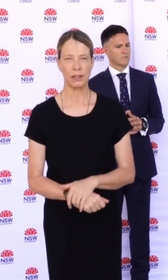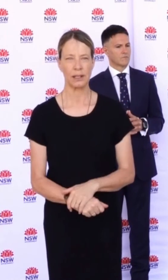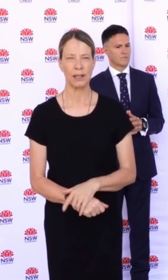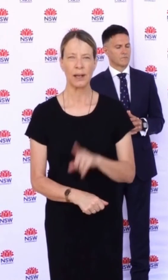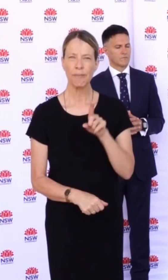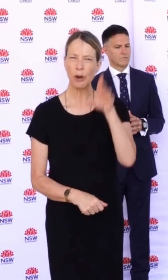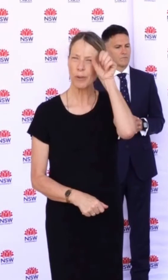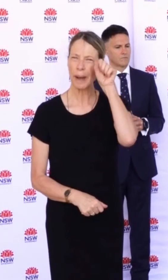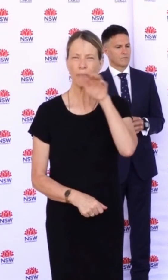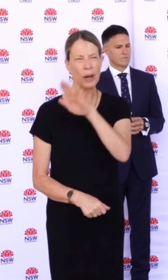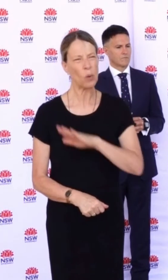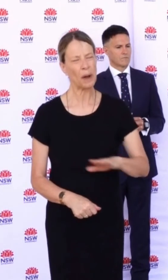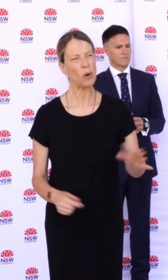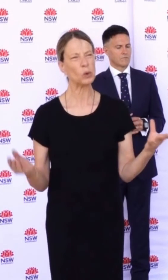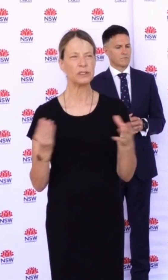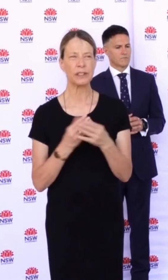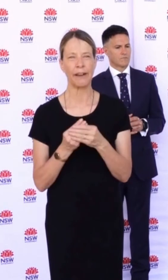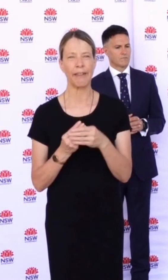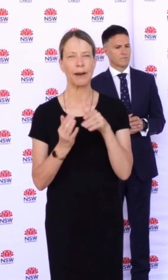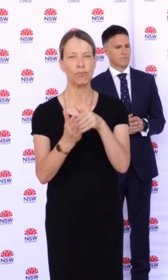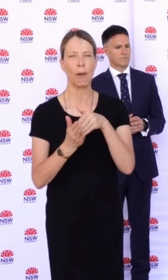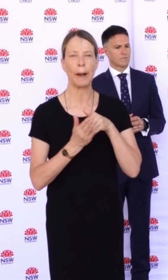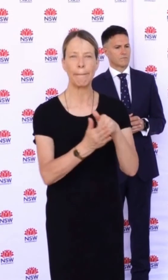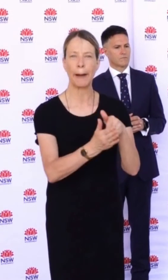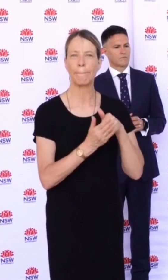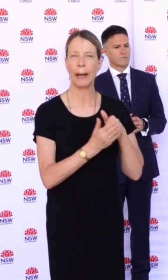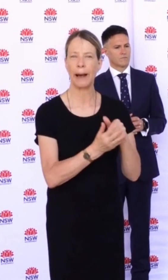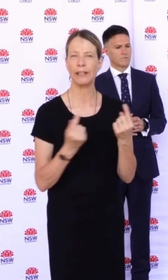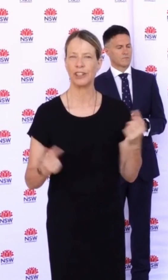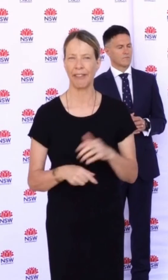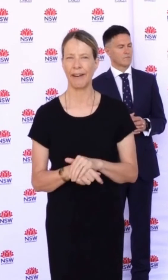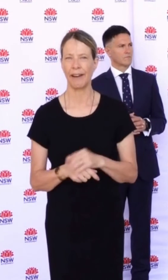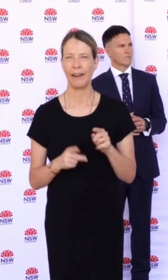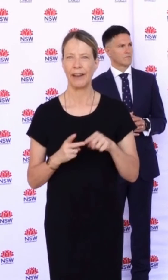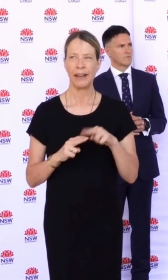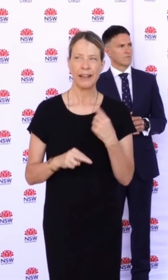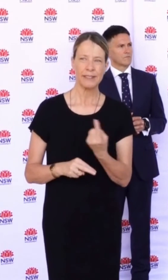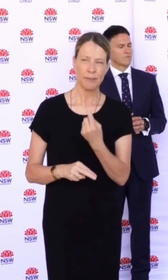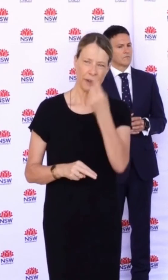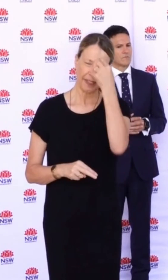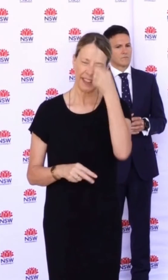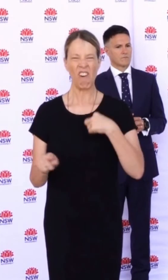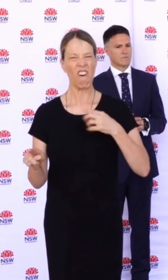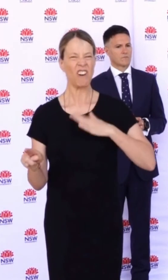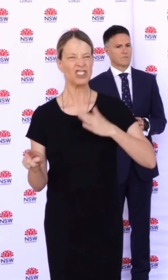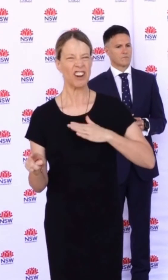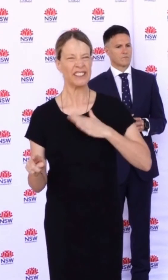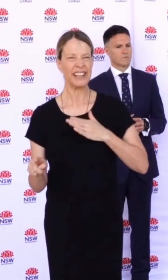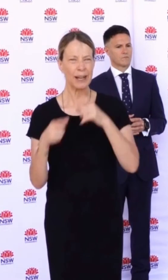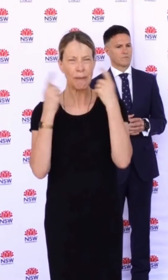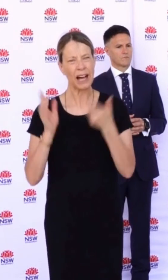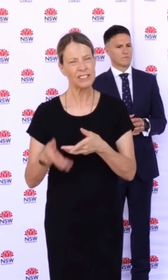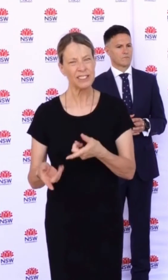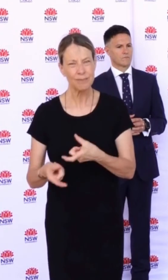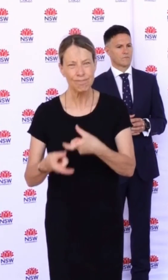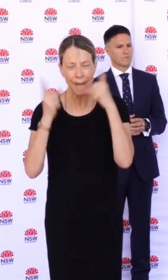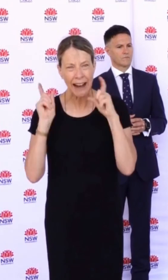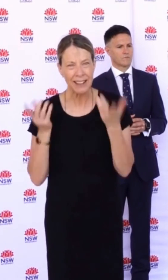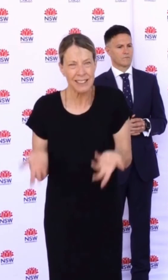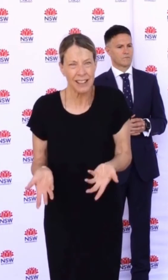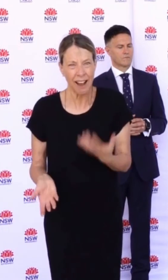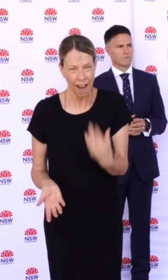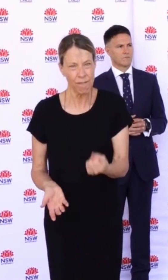doing if it's within the environment that has been laid down by the public health orders. And certainly if someone is asked to wear a